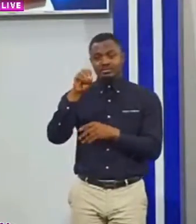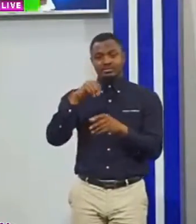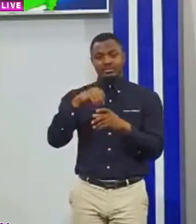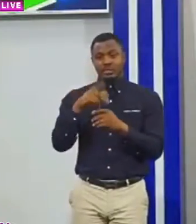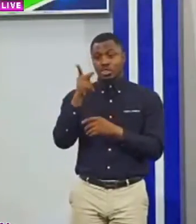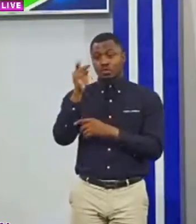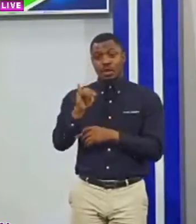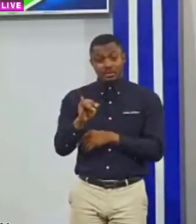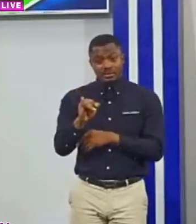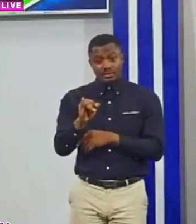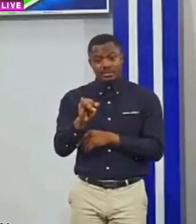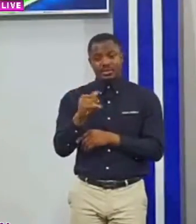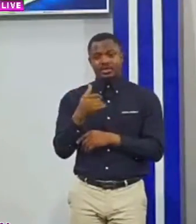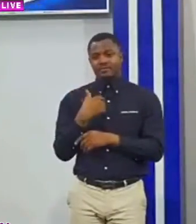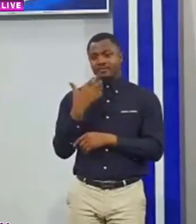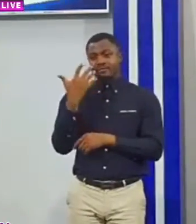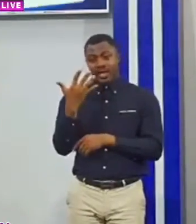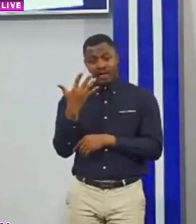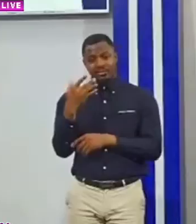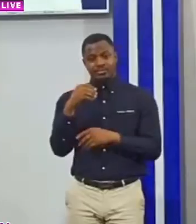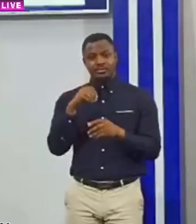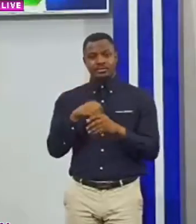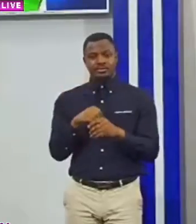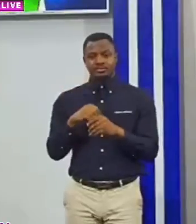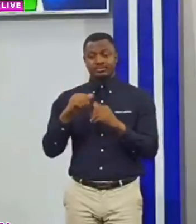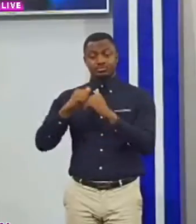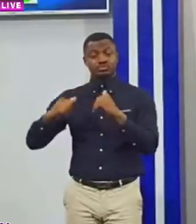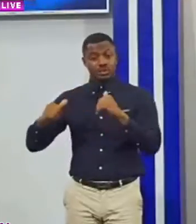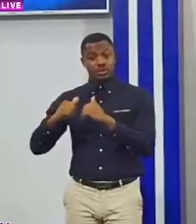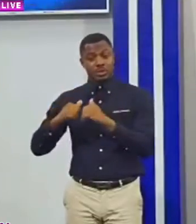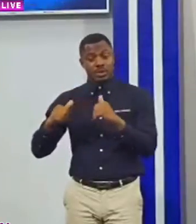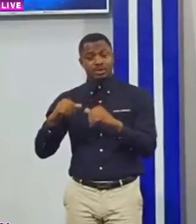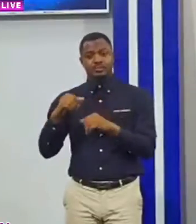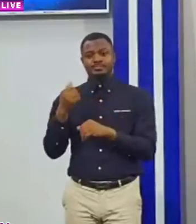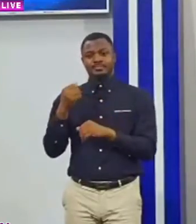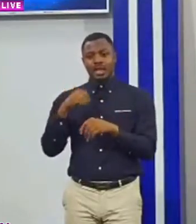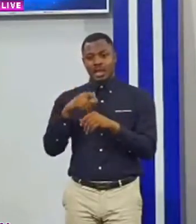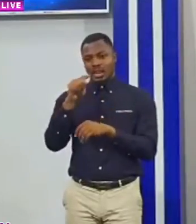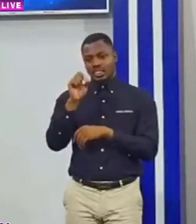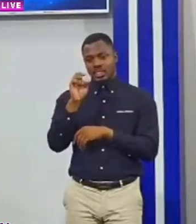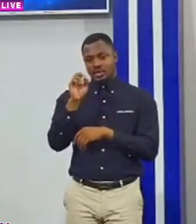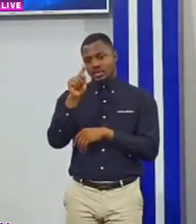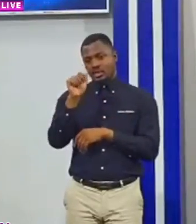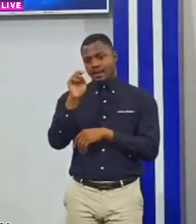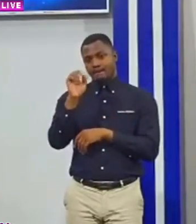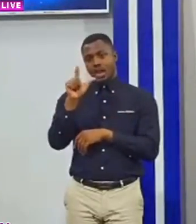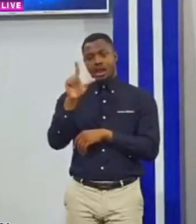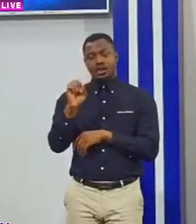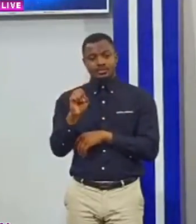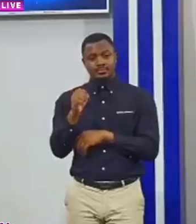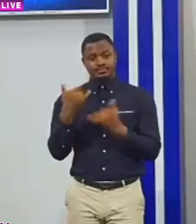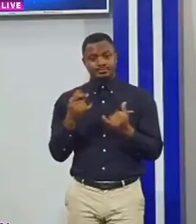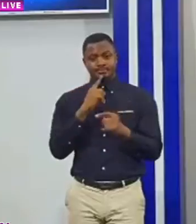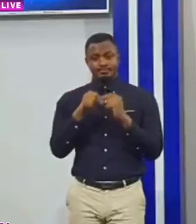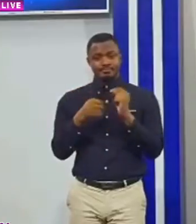in Kumasi, and we still have 5 in isolation in Tamale. When it